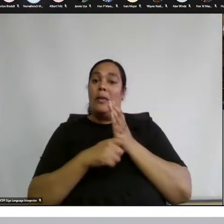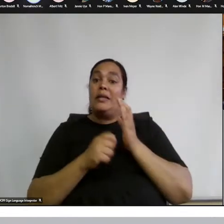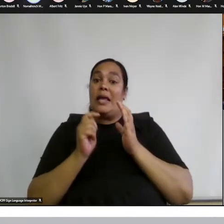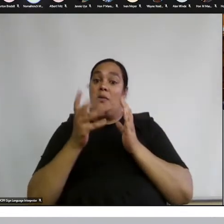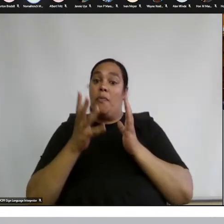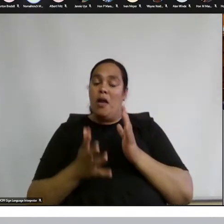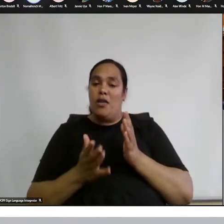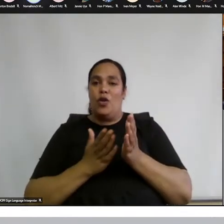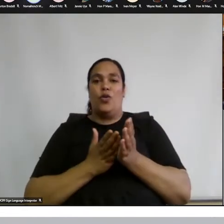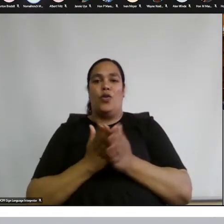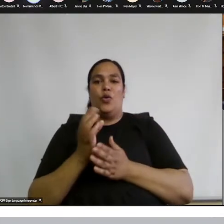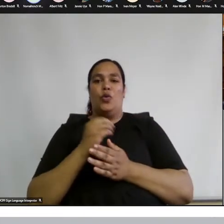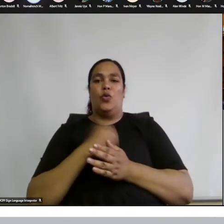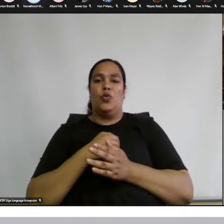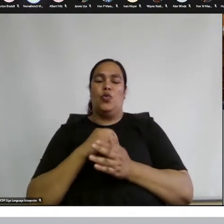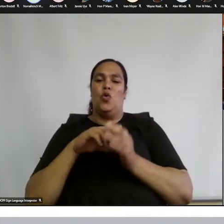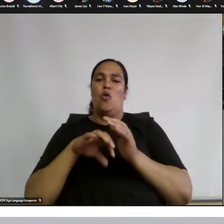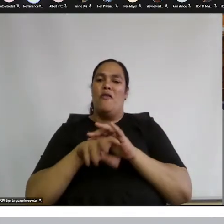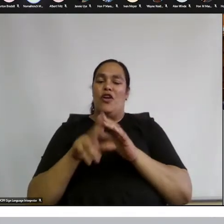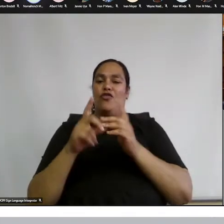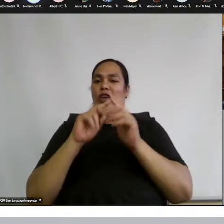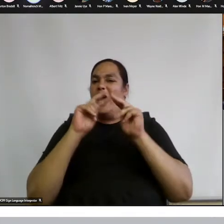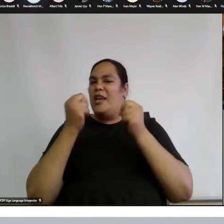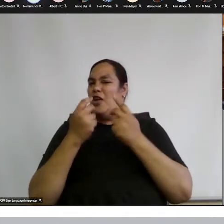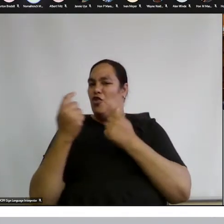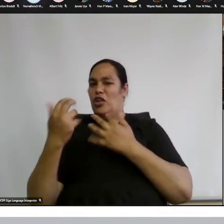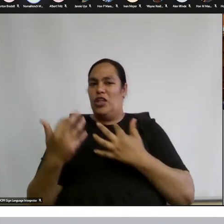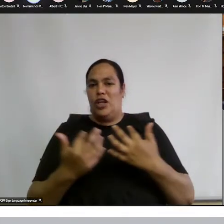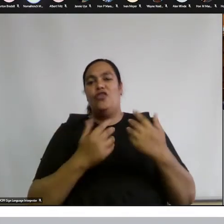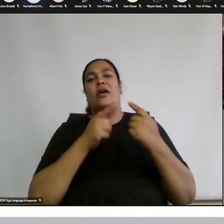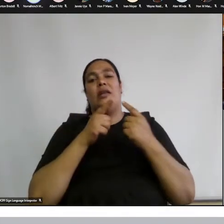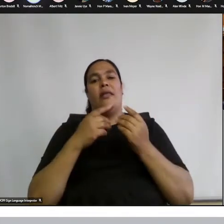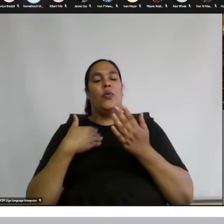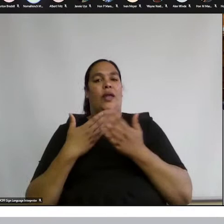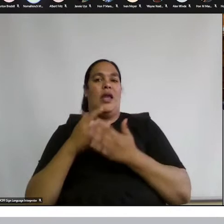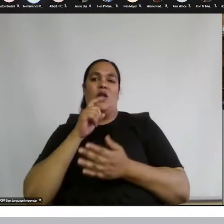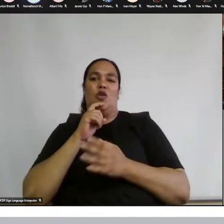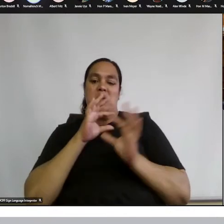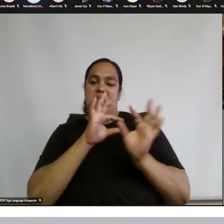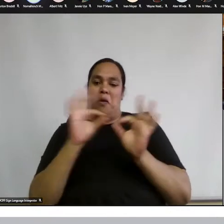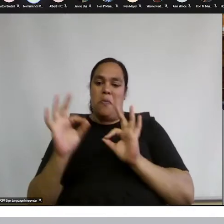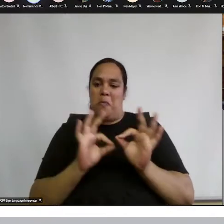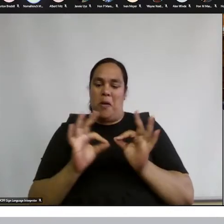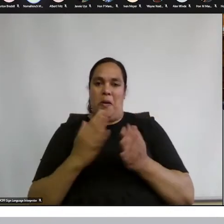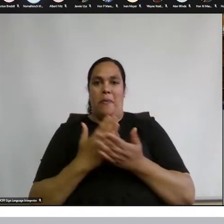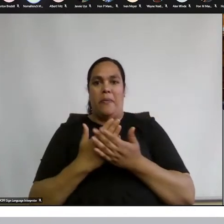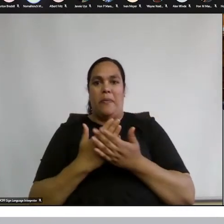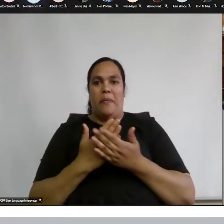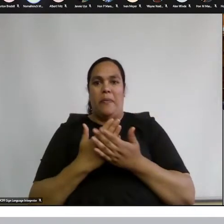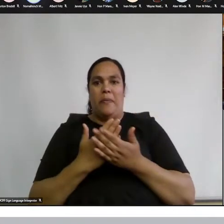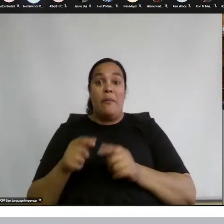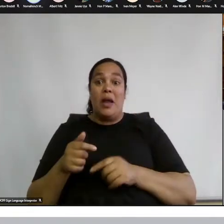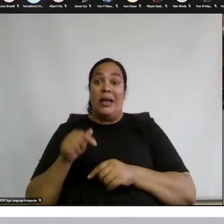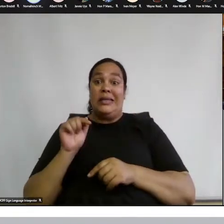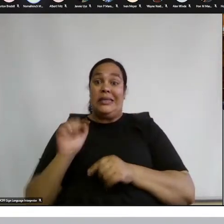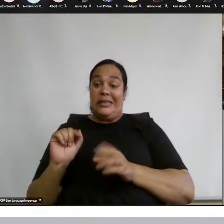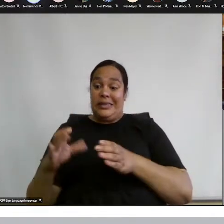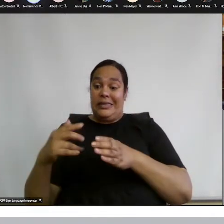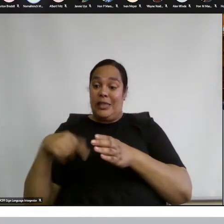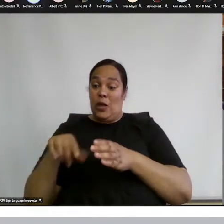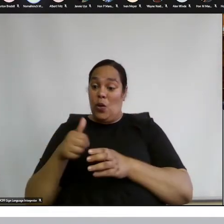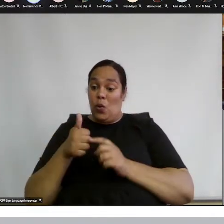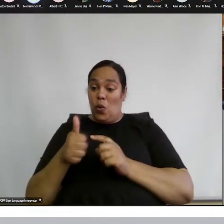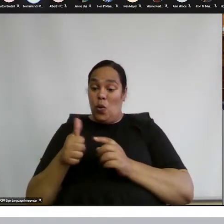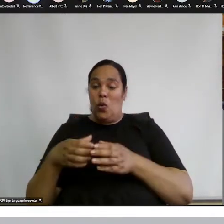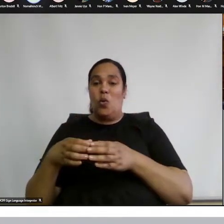money through the provincial and national treasury, we could be able to use it accordingly. The good part, Deputy